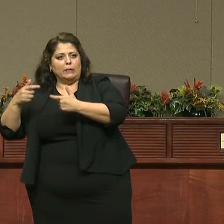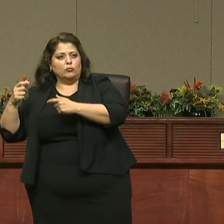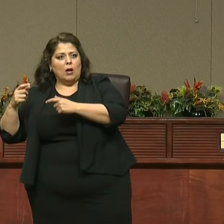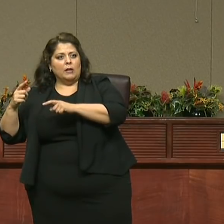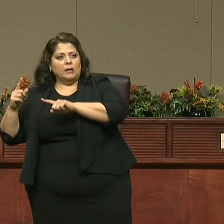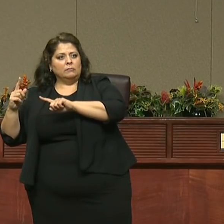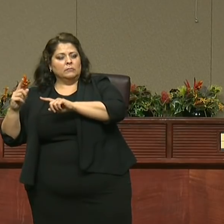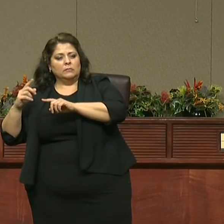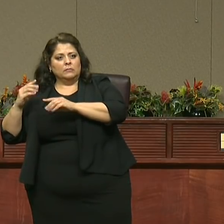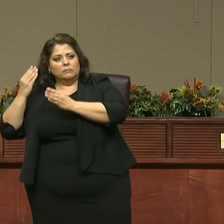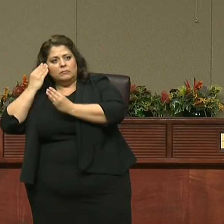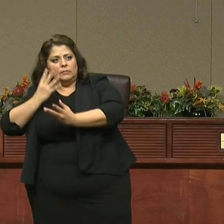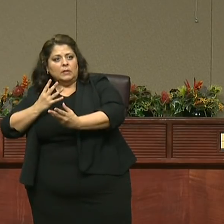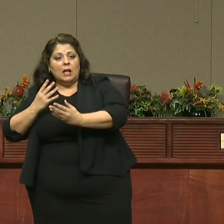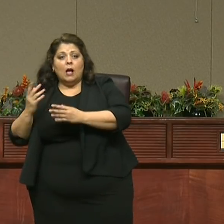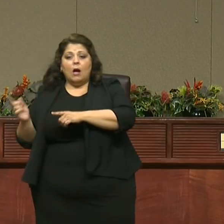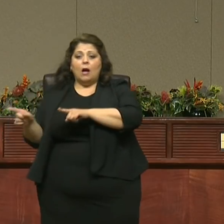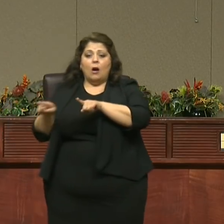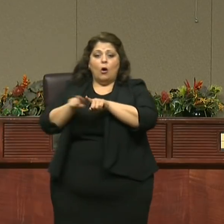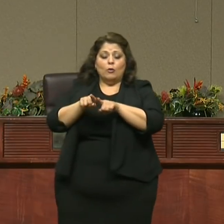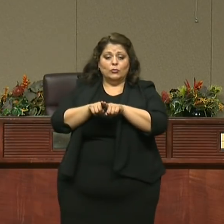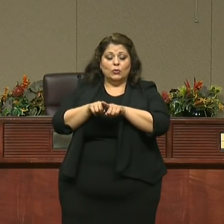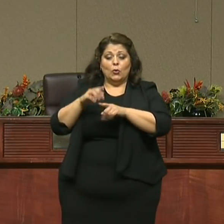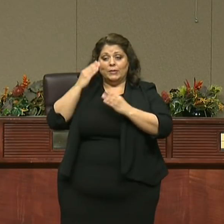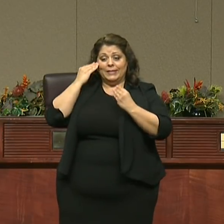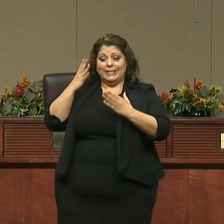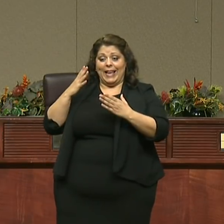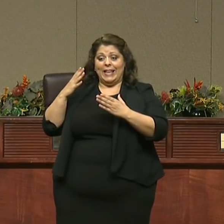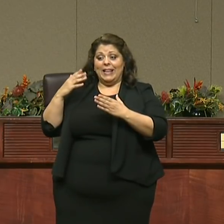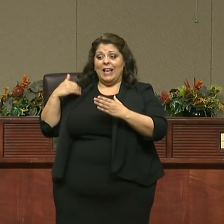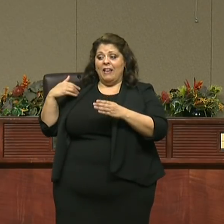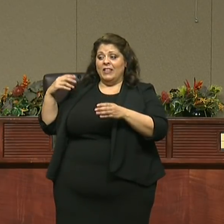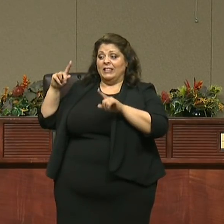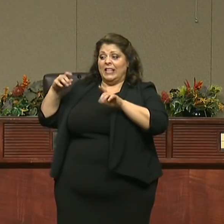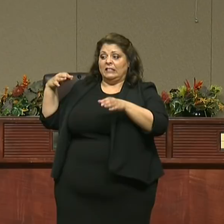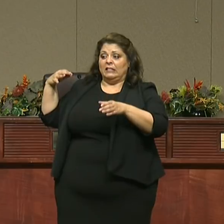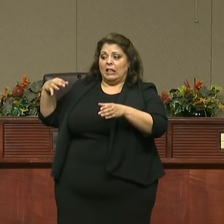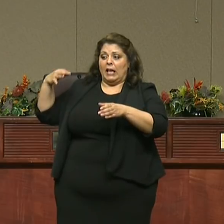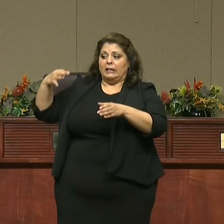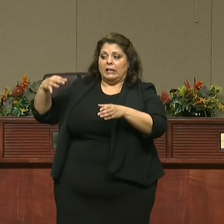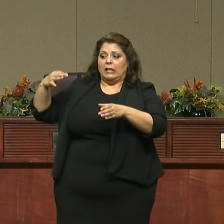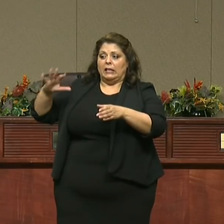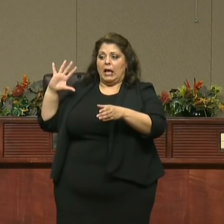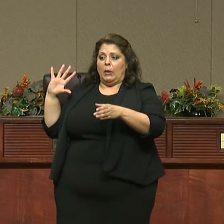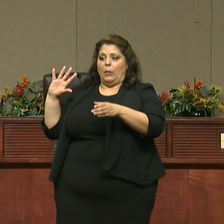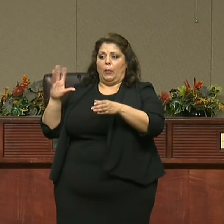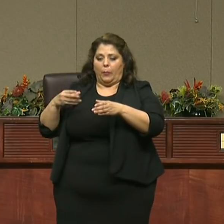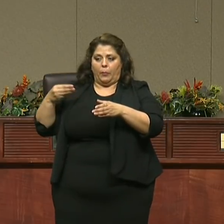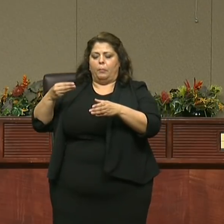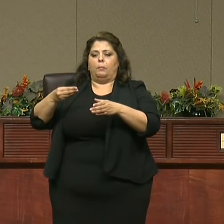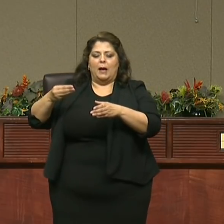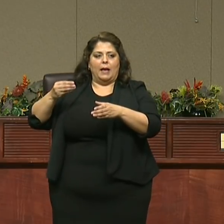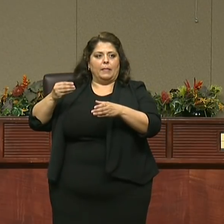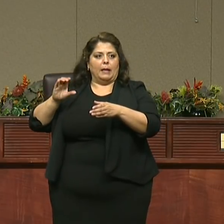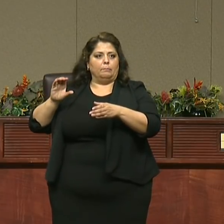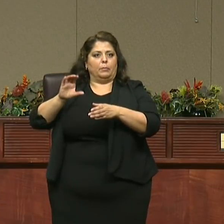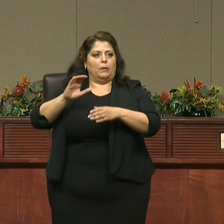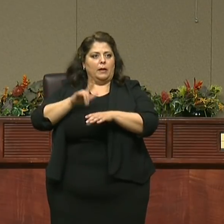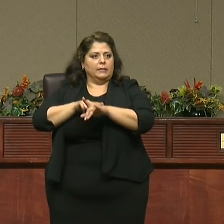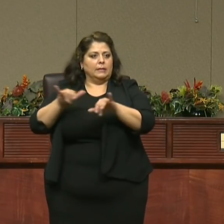batch data from delay in testing in prior weeks. And also, we think